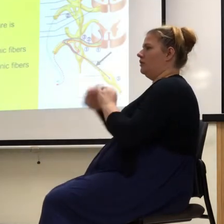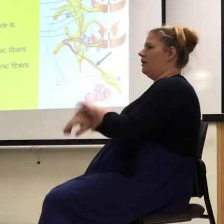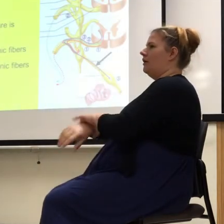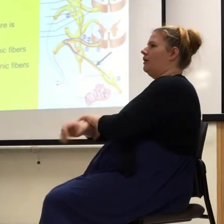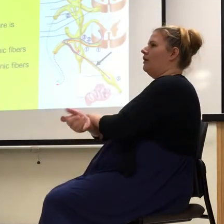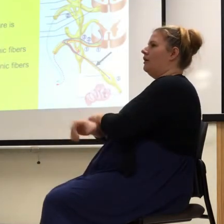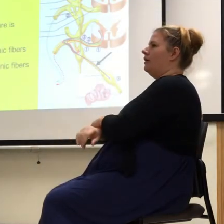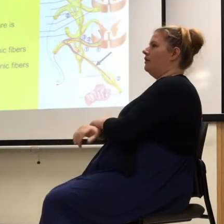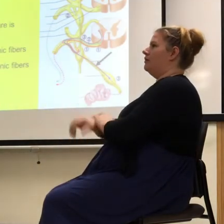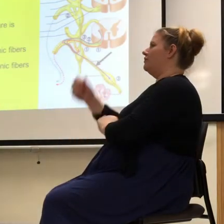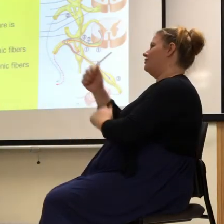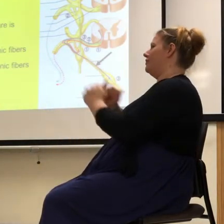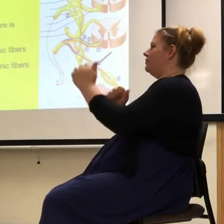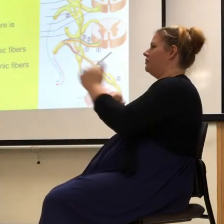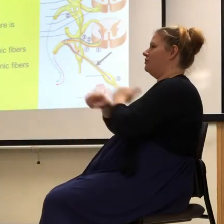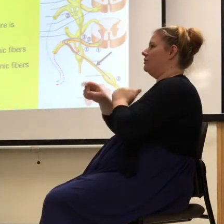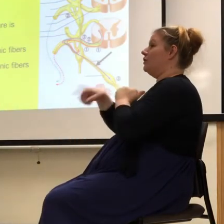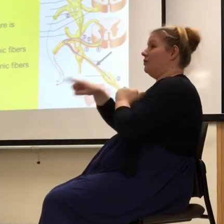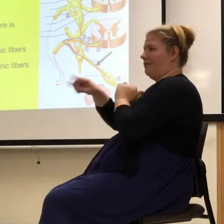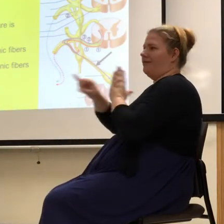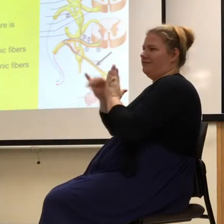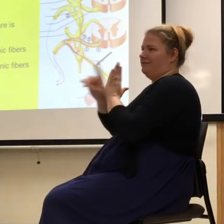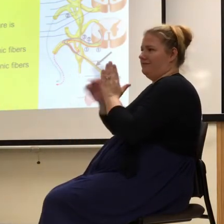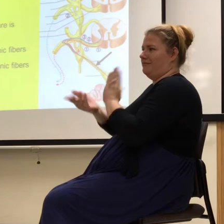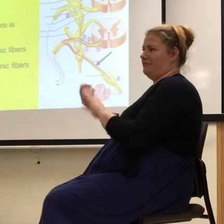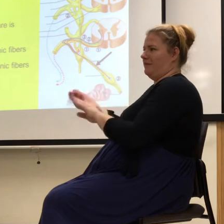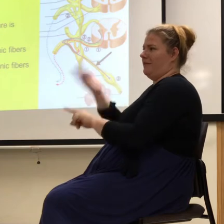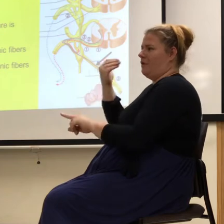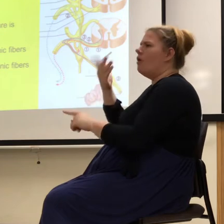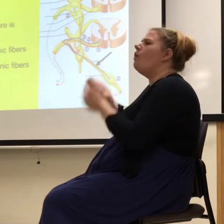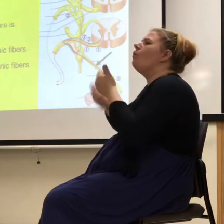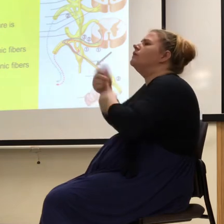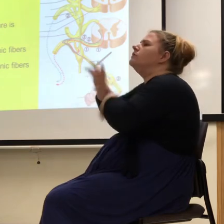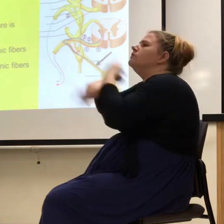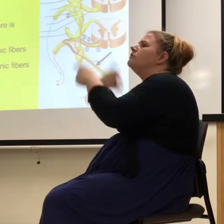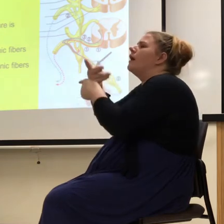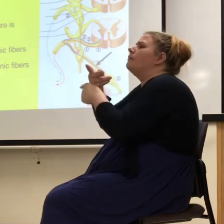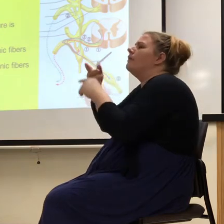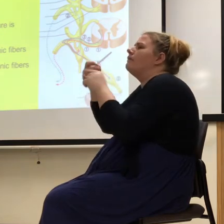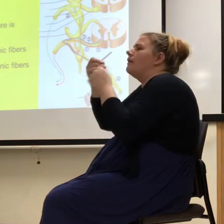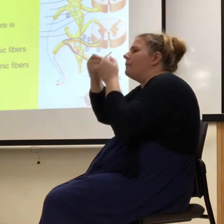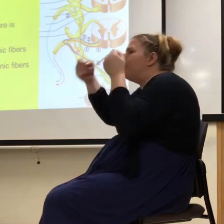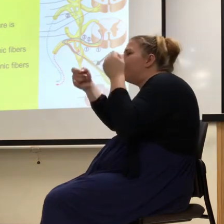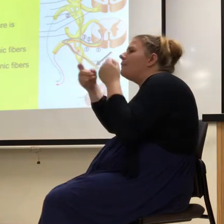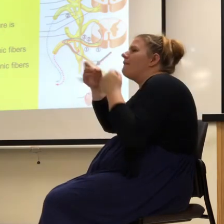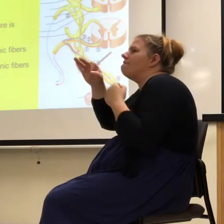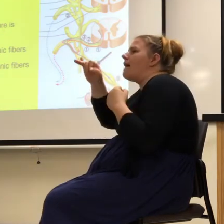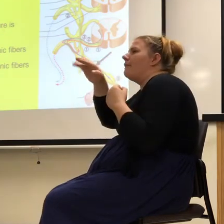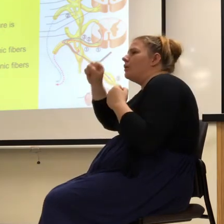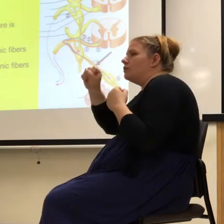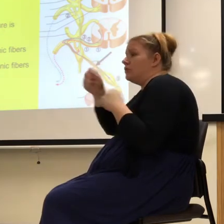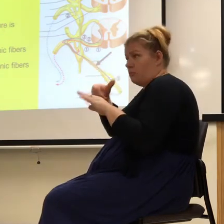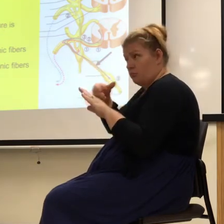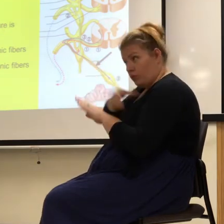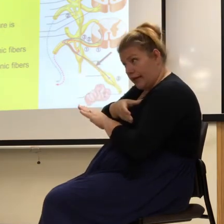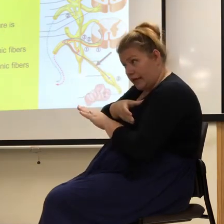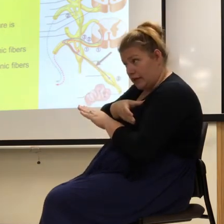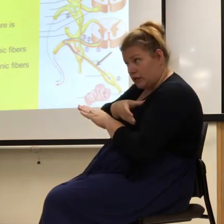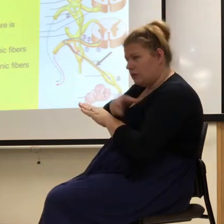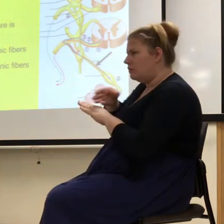This structure, which I had you identify earlier, what kind of fibers is it carrying? Pre or post?